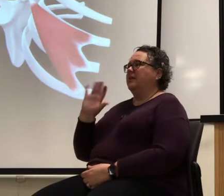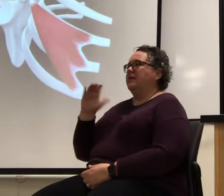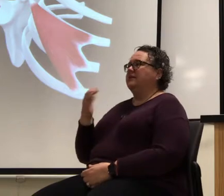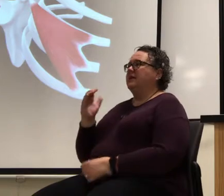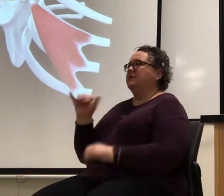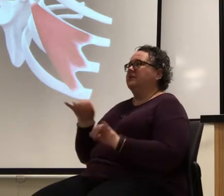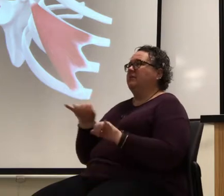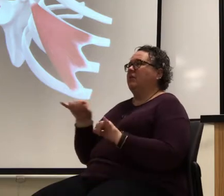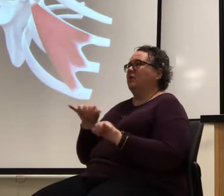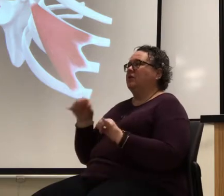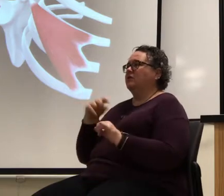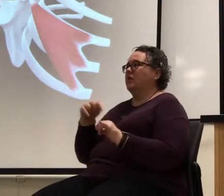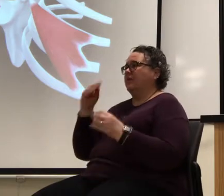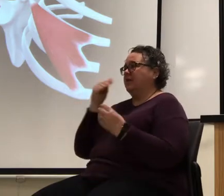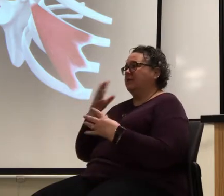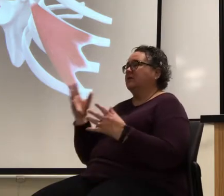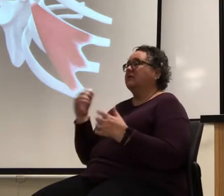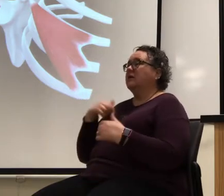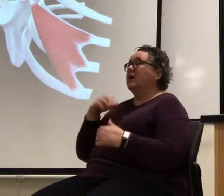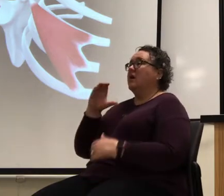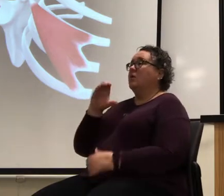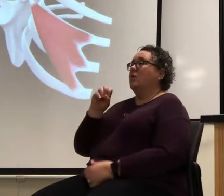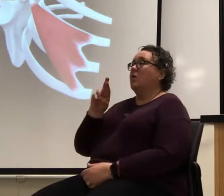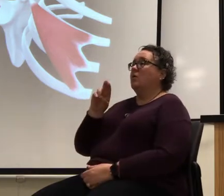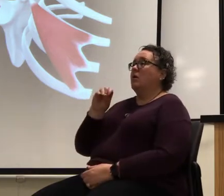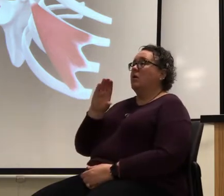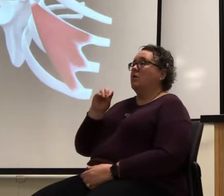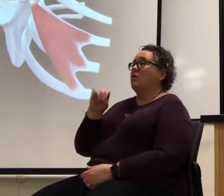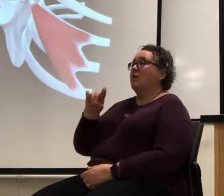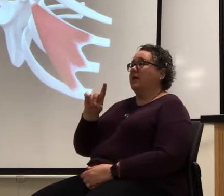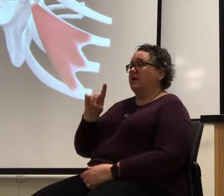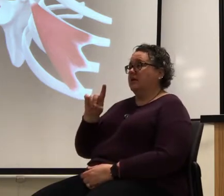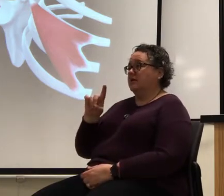let me throw this at you so you don't get confused. There's coracoid,